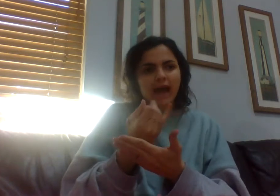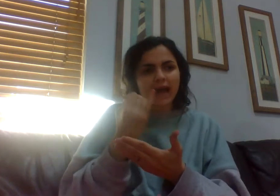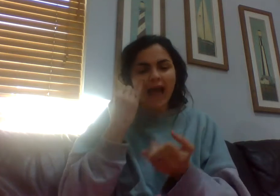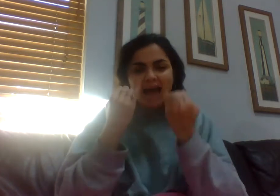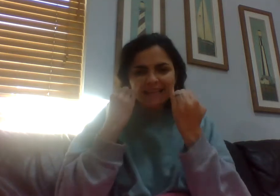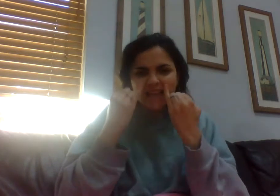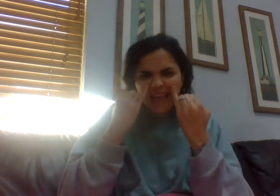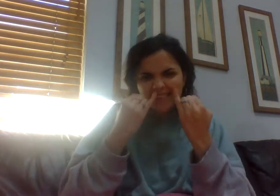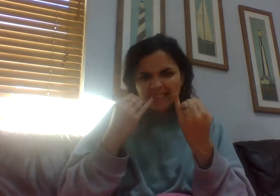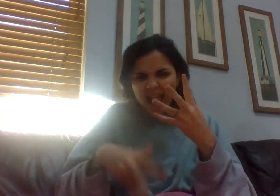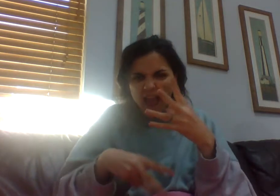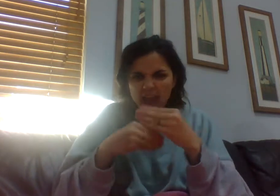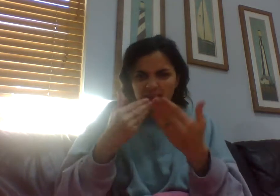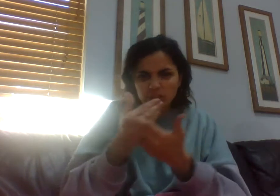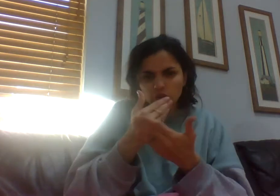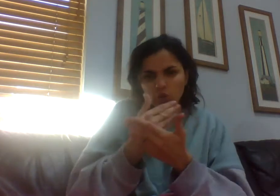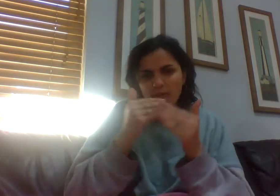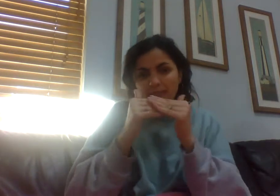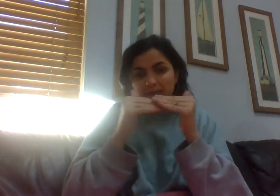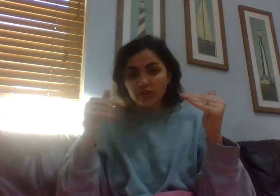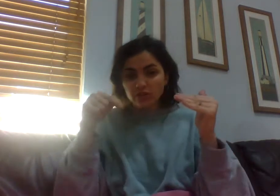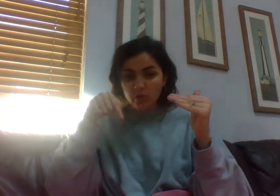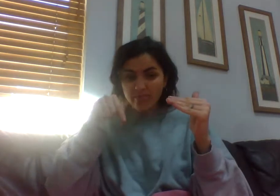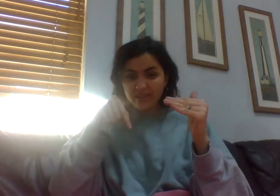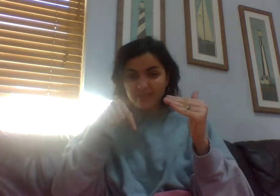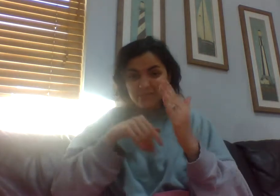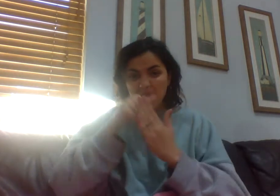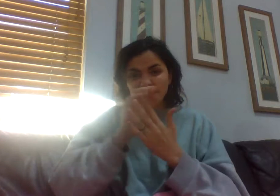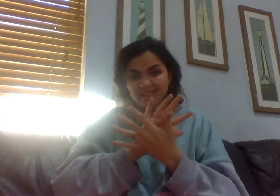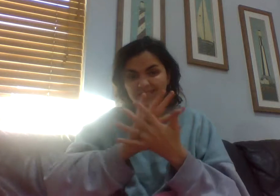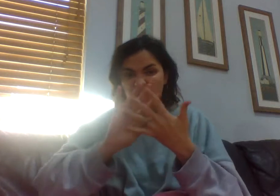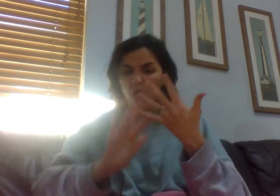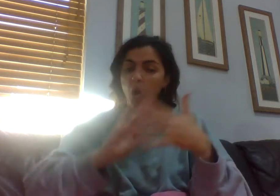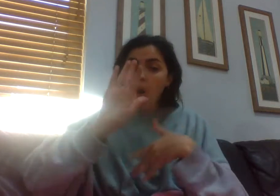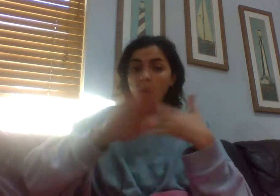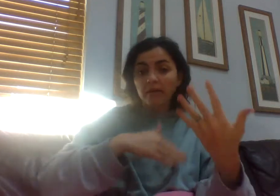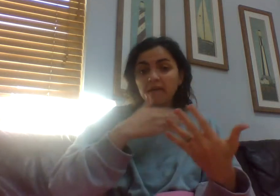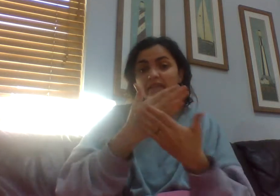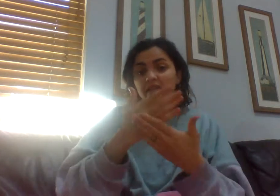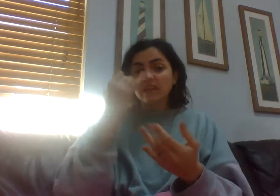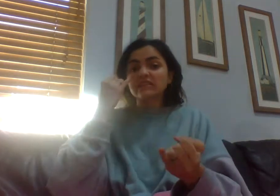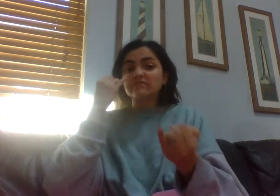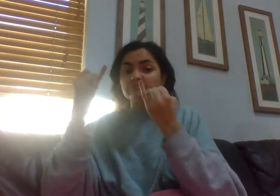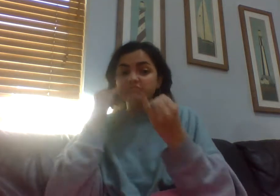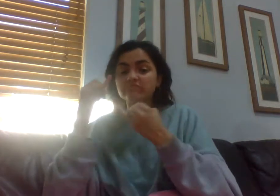for us in the contemporary scene? So all of these factors are what make Lawrence